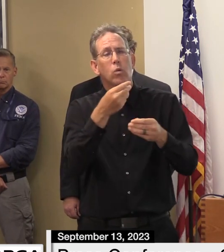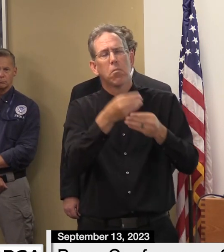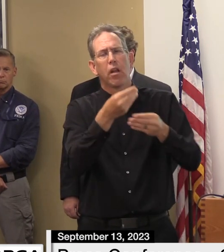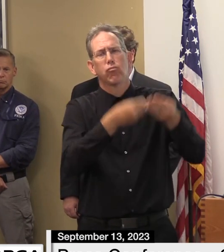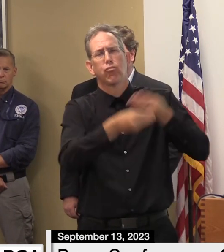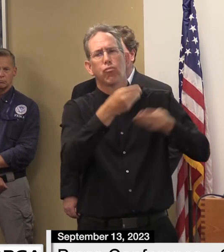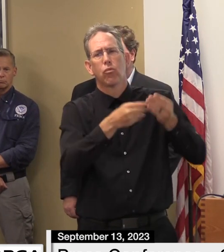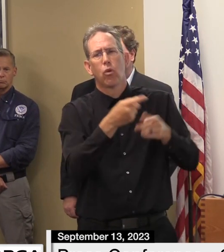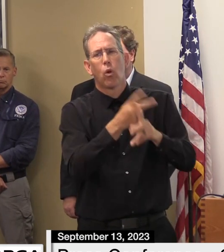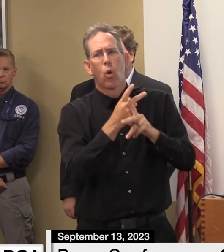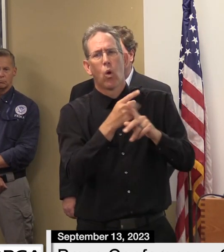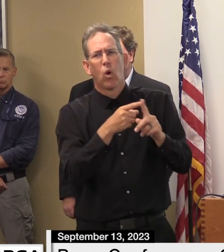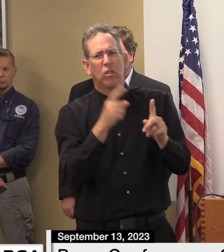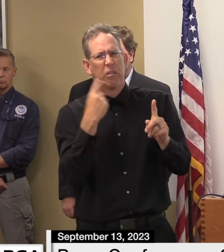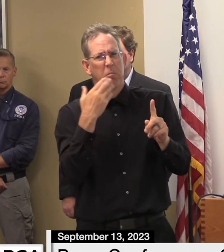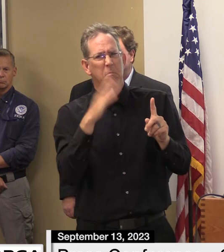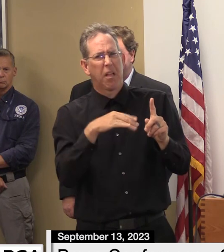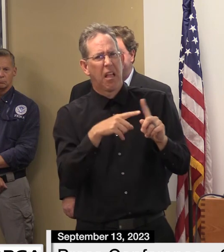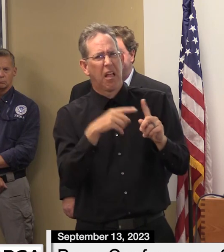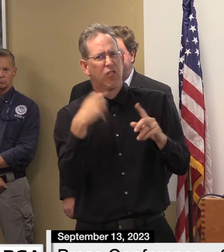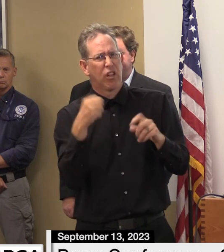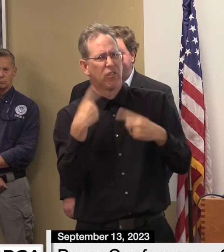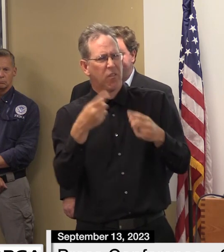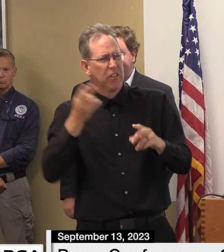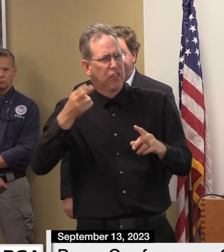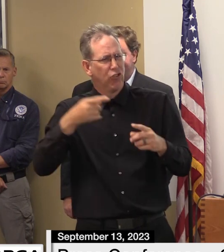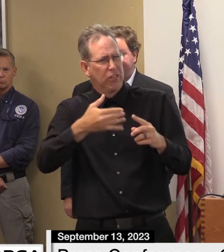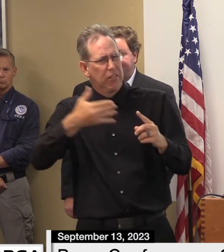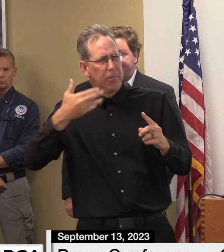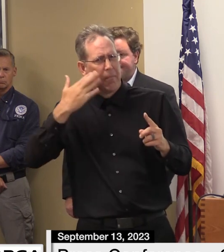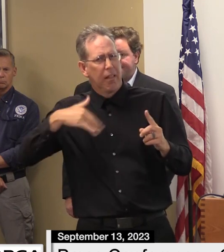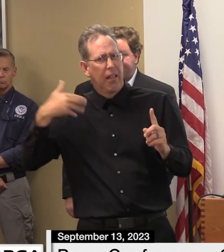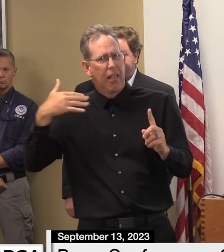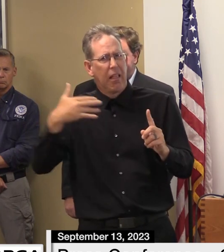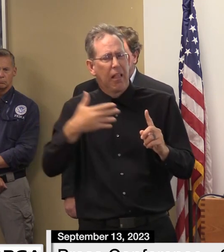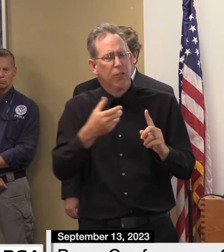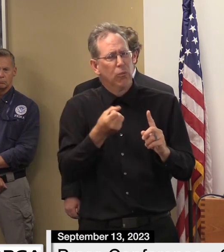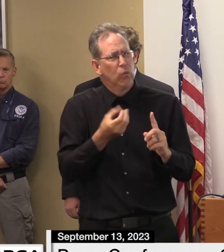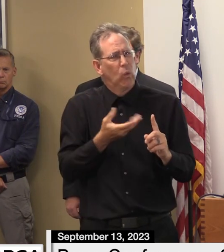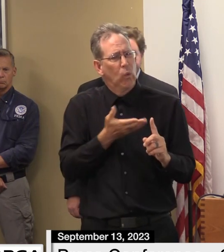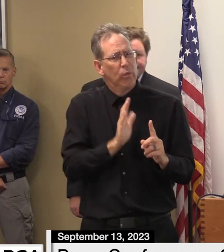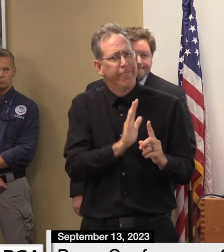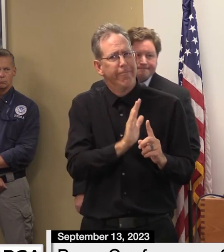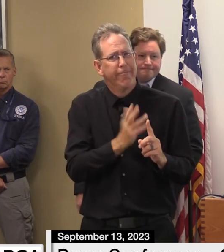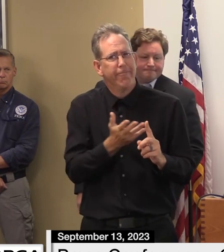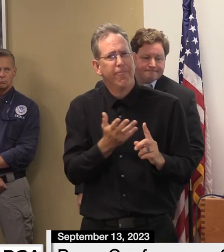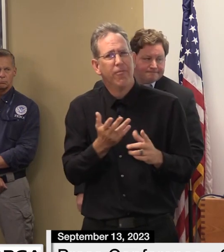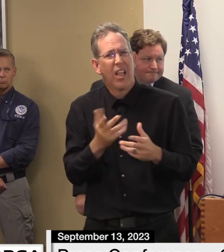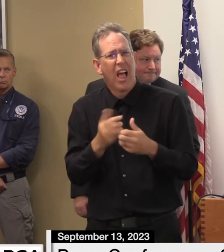extremely poor record of payback. How will you avoid that?